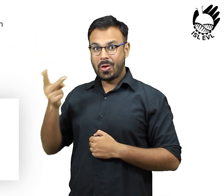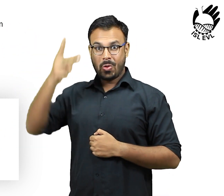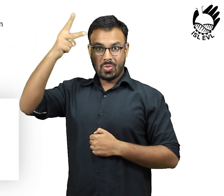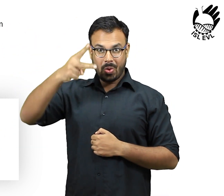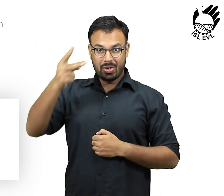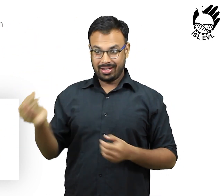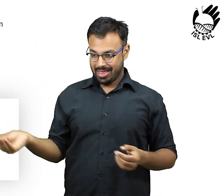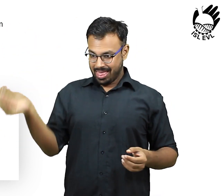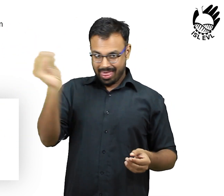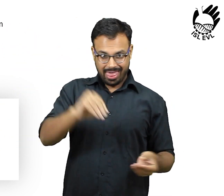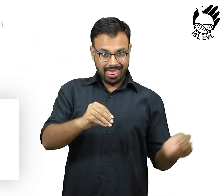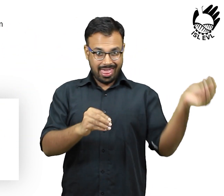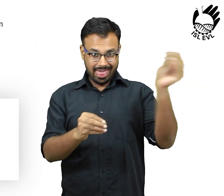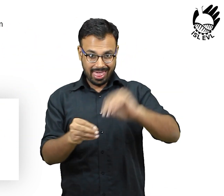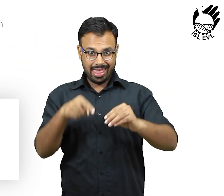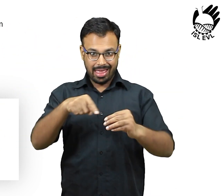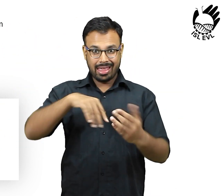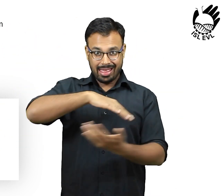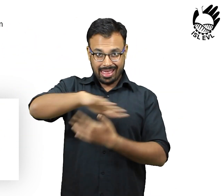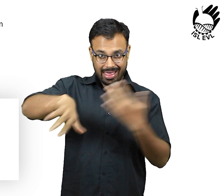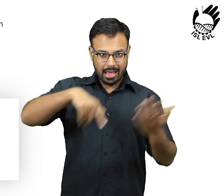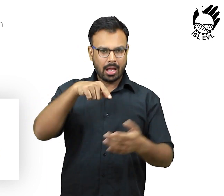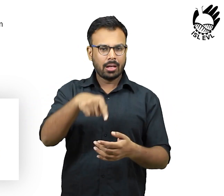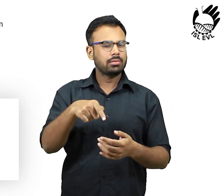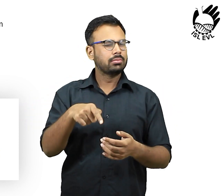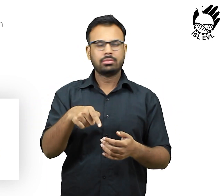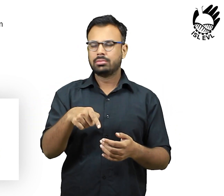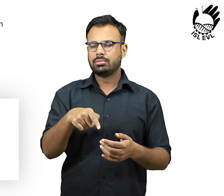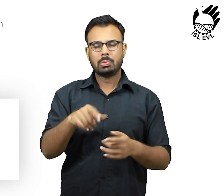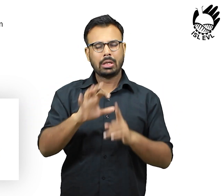solid potassium iodate with solid sodium metabisulfite.